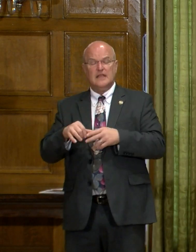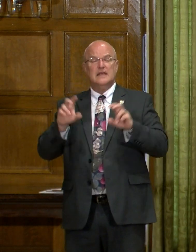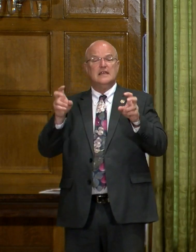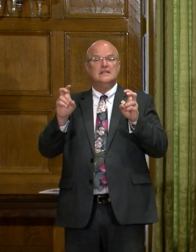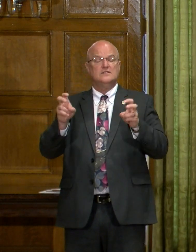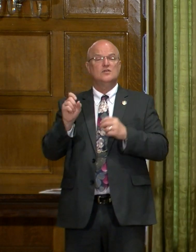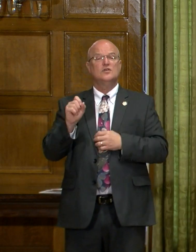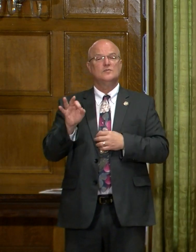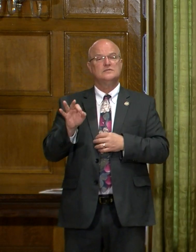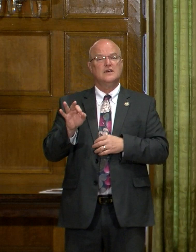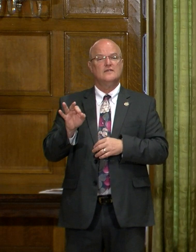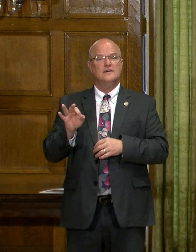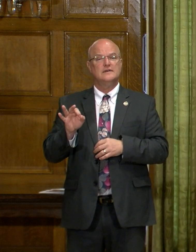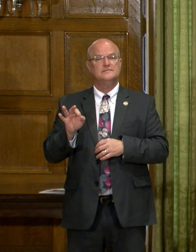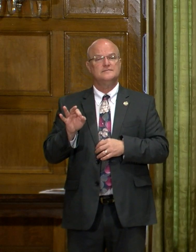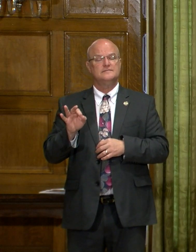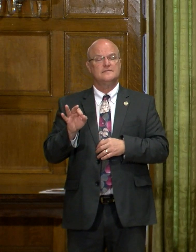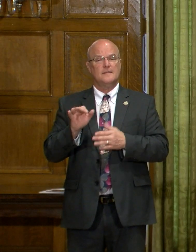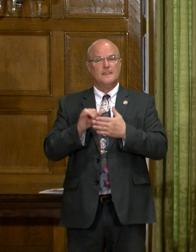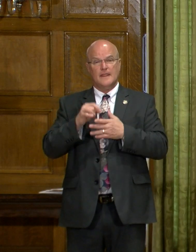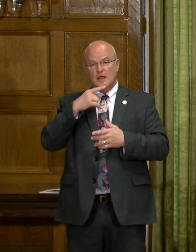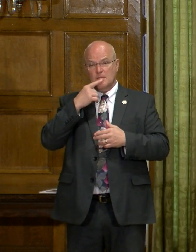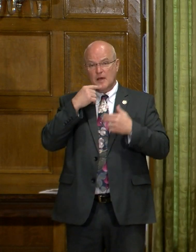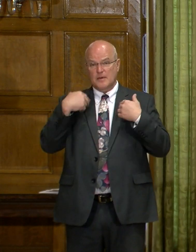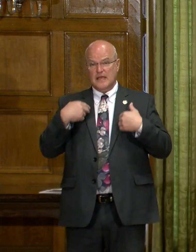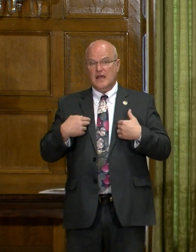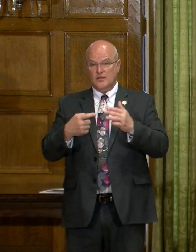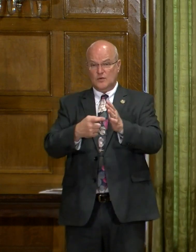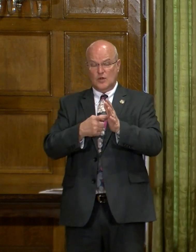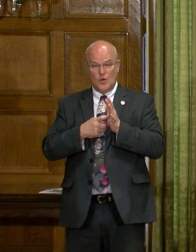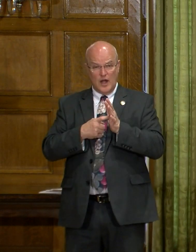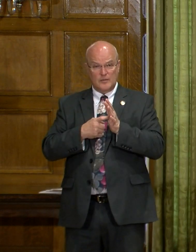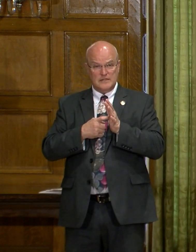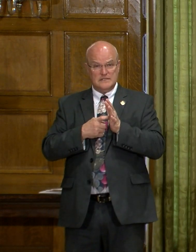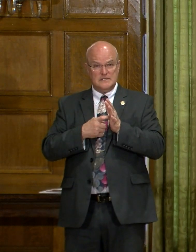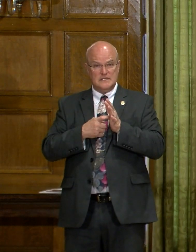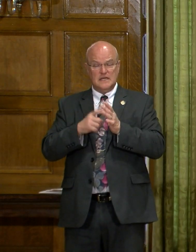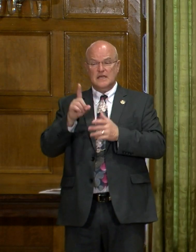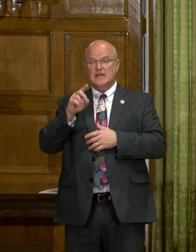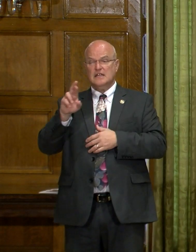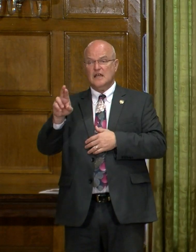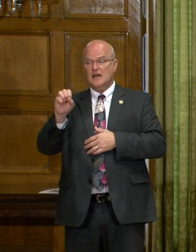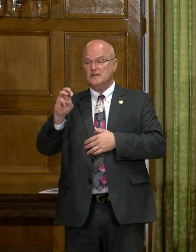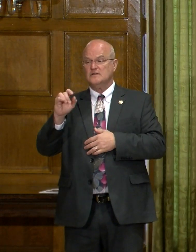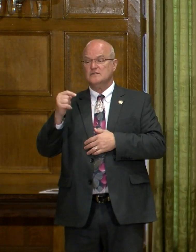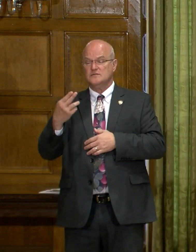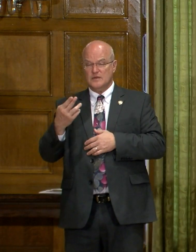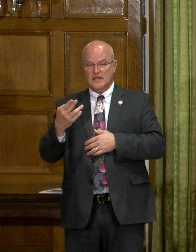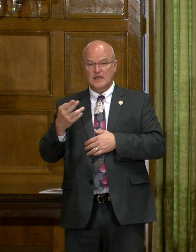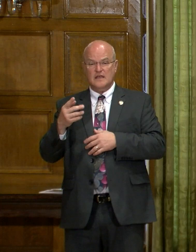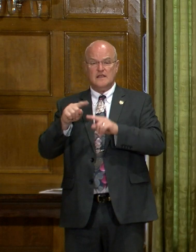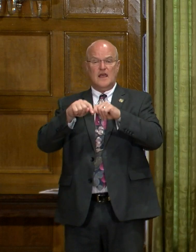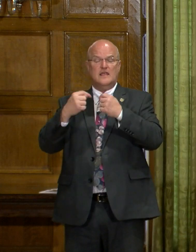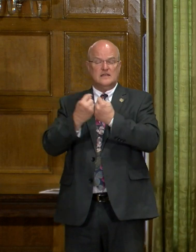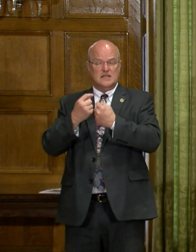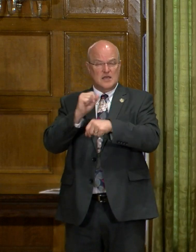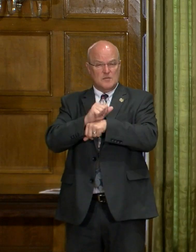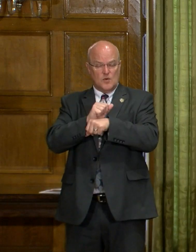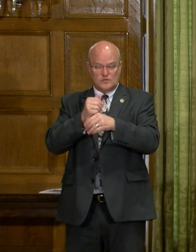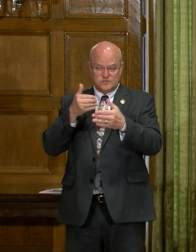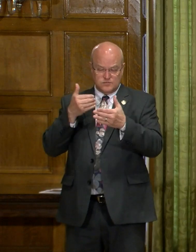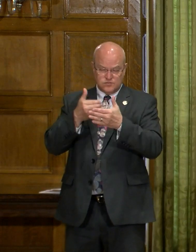In terms of the public health requirements, Dr. Smith and his team has worked closely